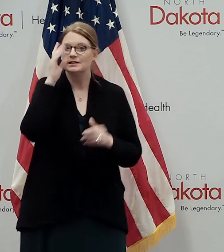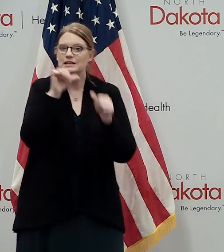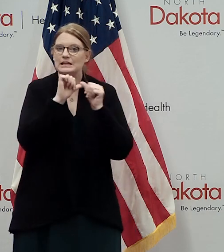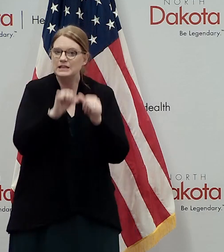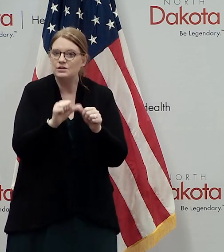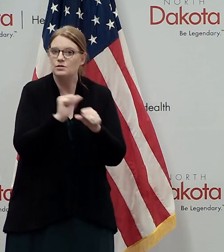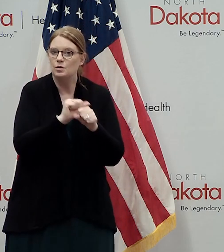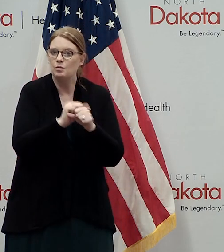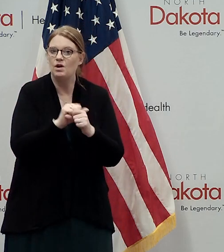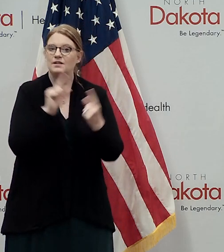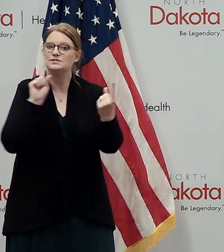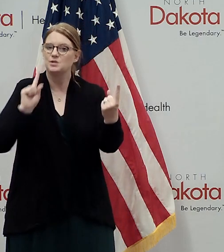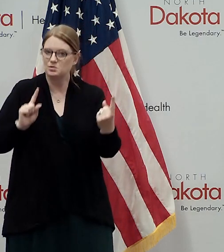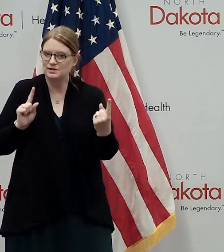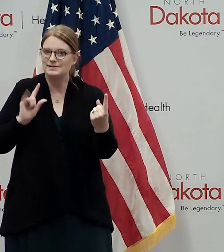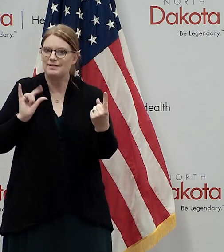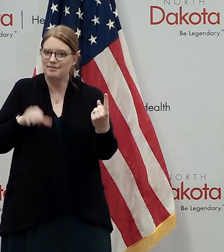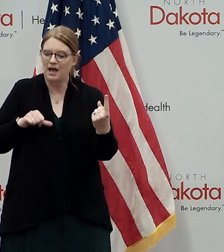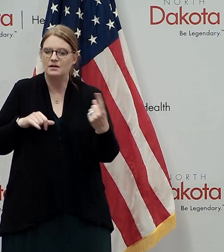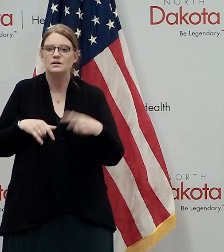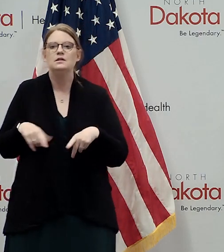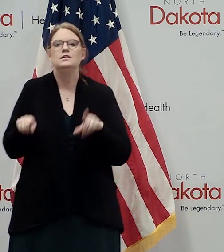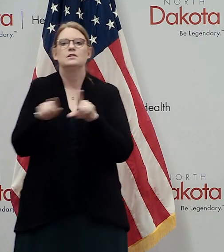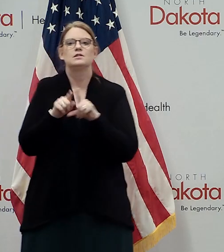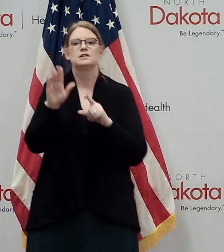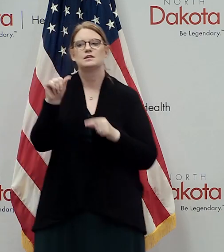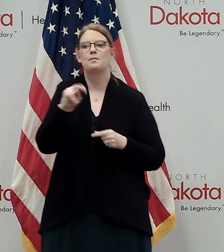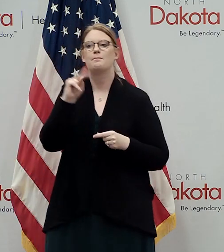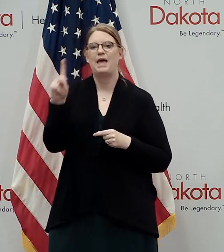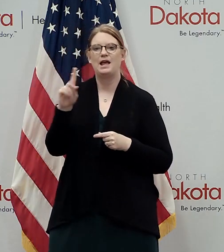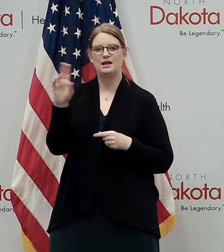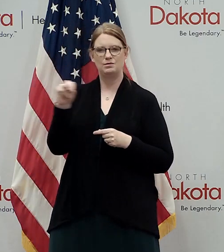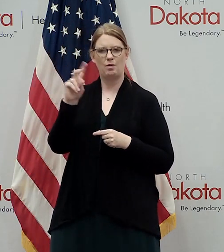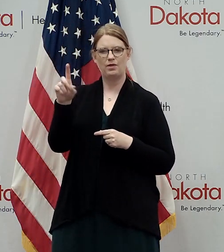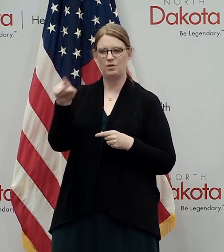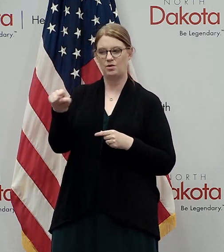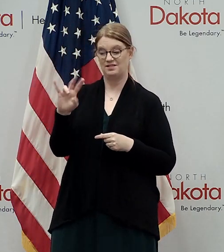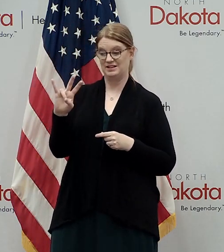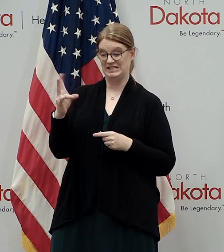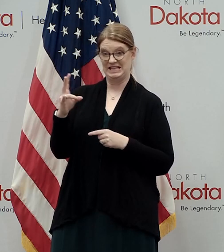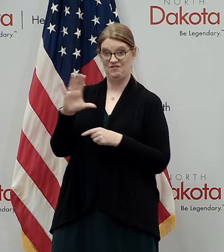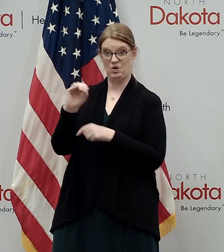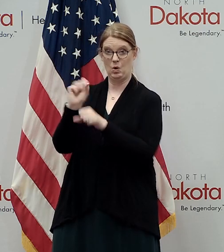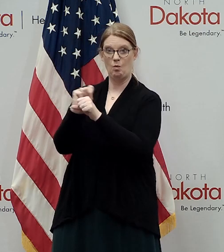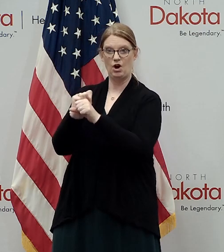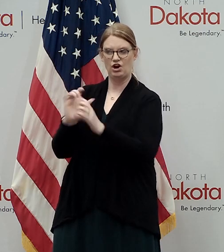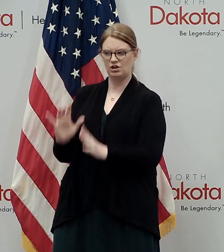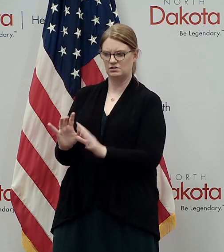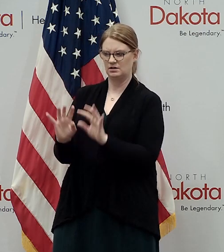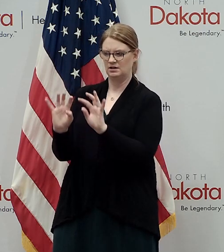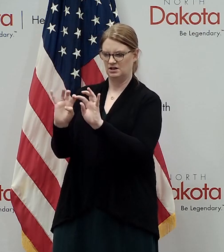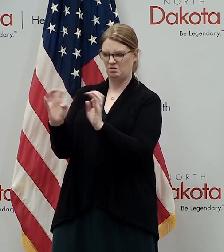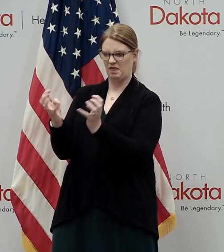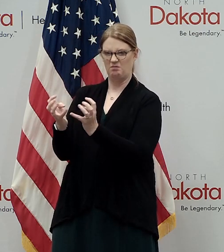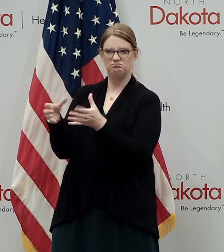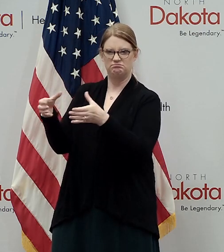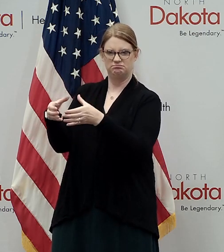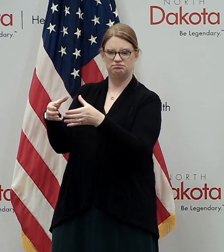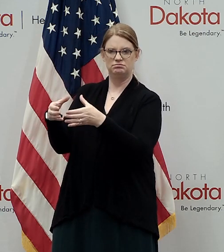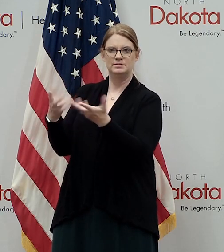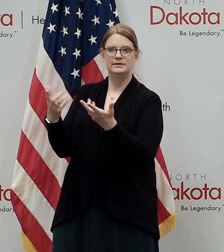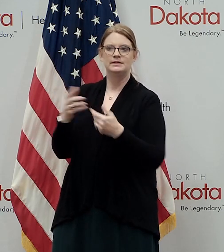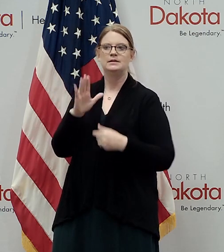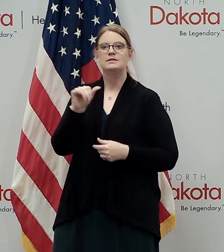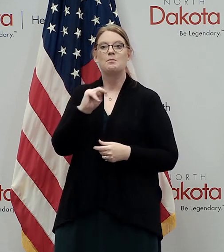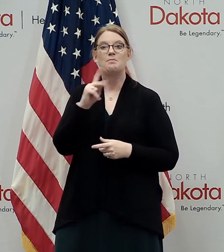terms of social distancing. And then we did have a bank in North Dakota where there were 7 co-workers that worked in close proximity. The bank